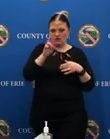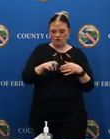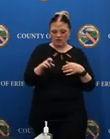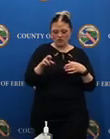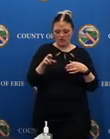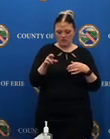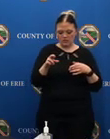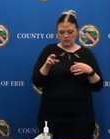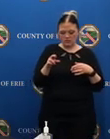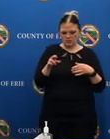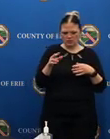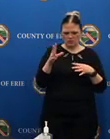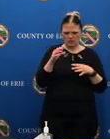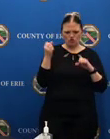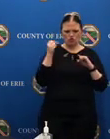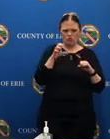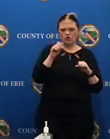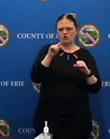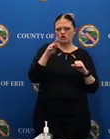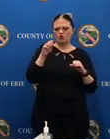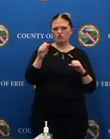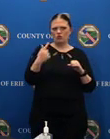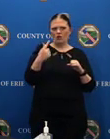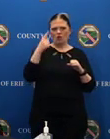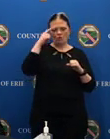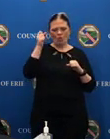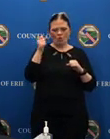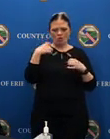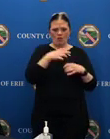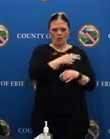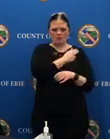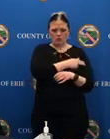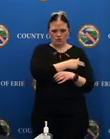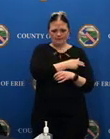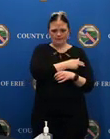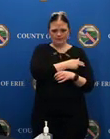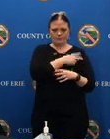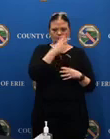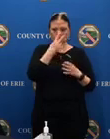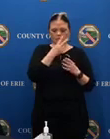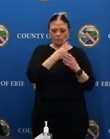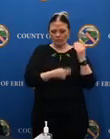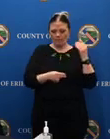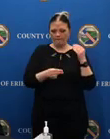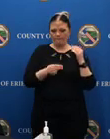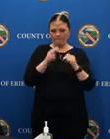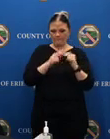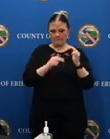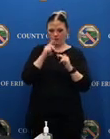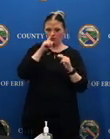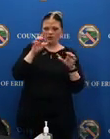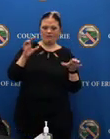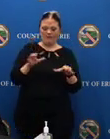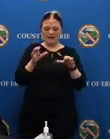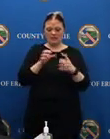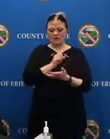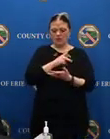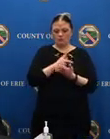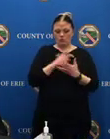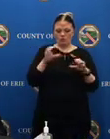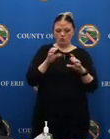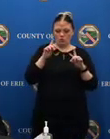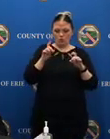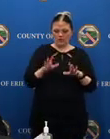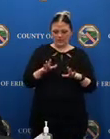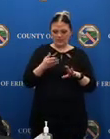and is it Strong Memorial? Mm-hmm. Yeah, Strong Memorial Hospital. And both of those sites were actually active and approved to do